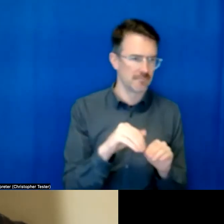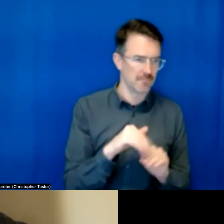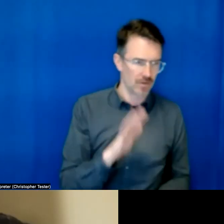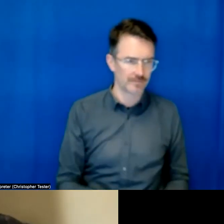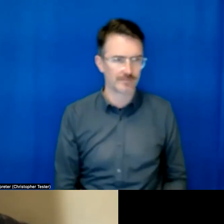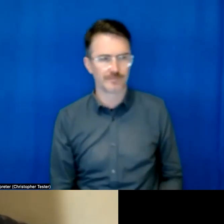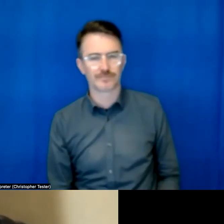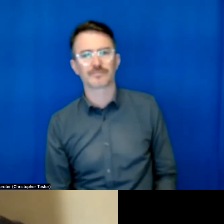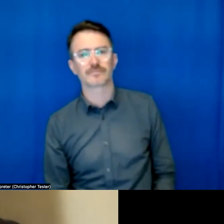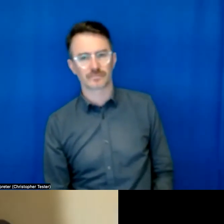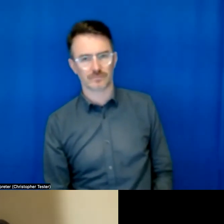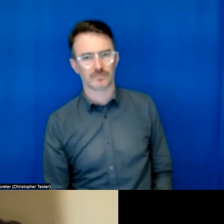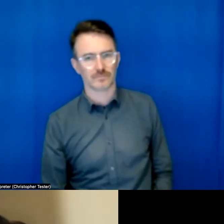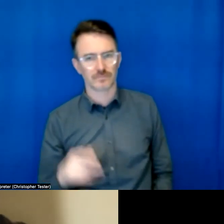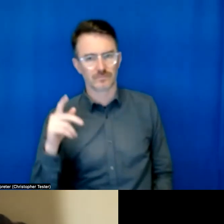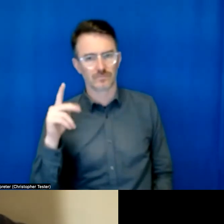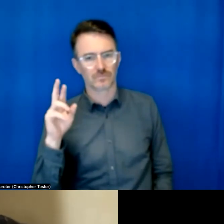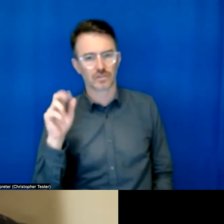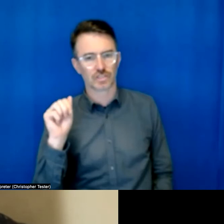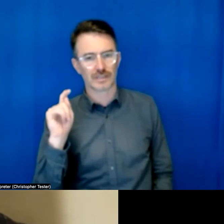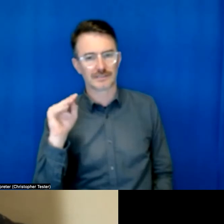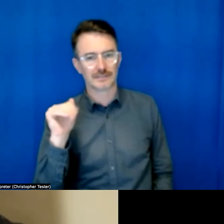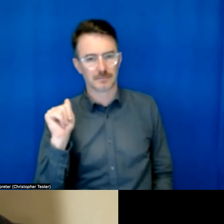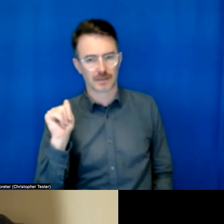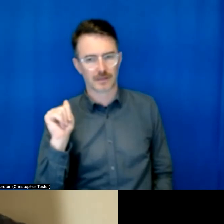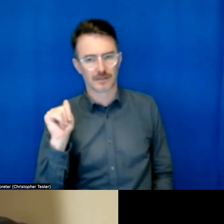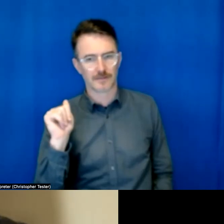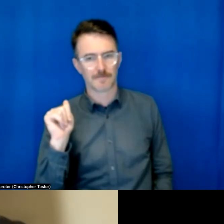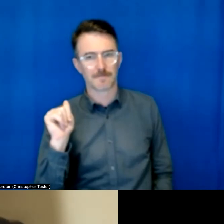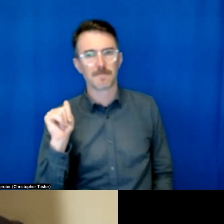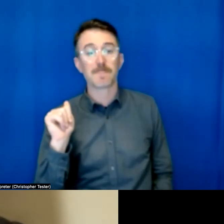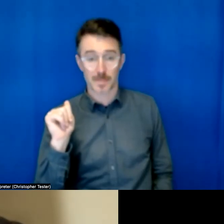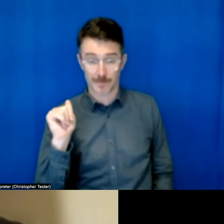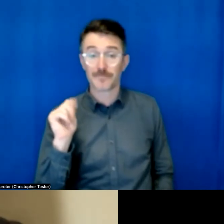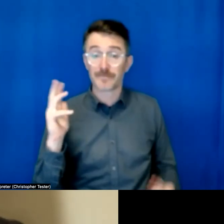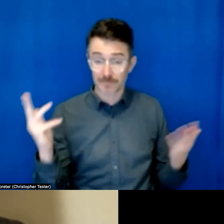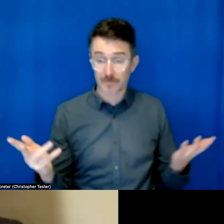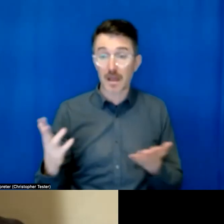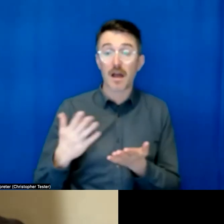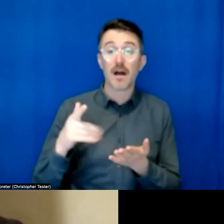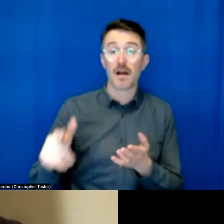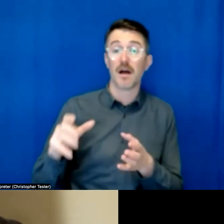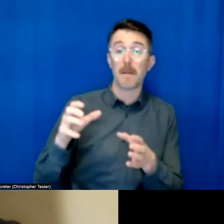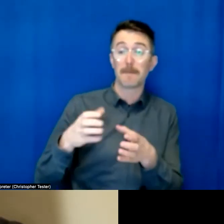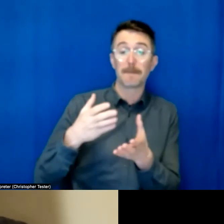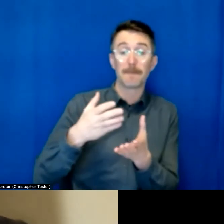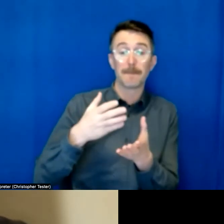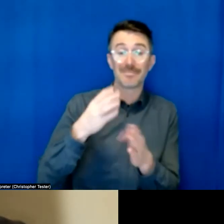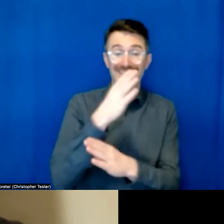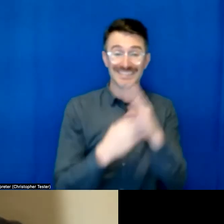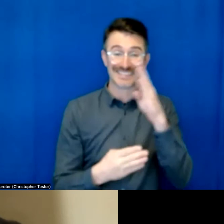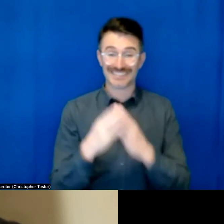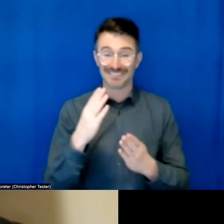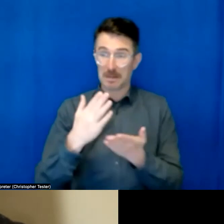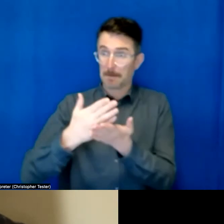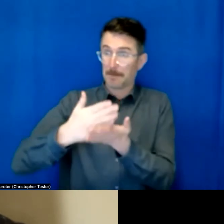the marginalized groups, I would say that the inclusive and human rights and intersectional approach is one of the strategies